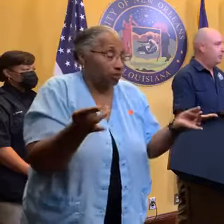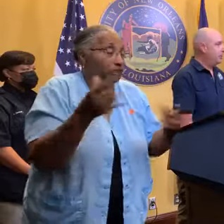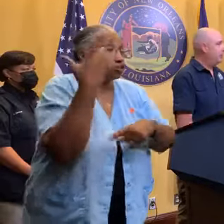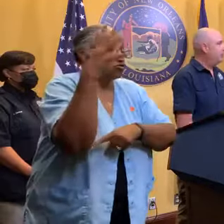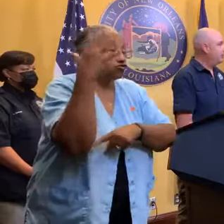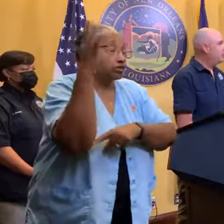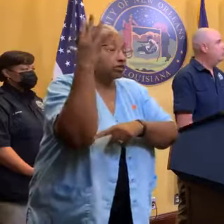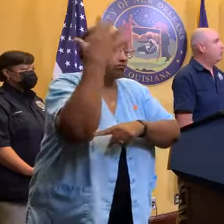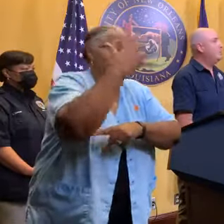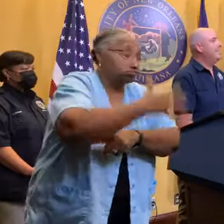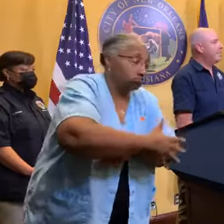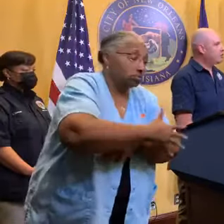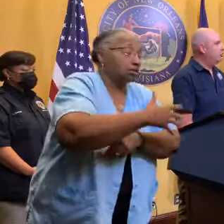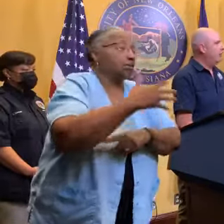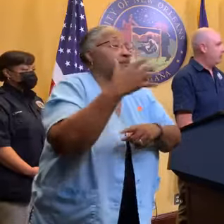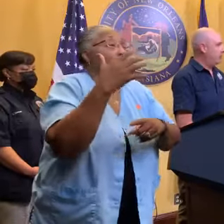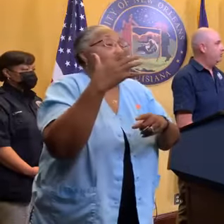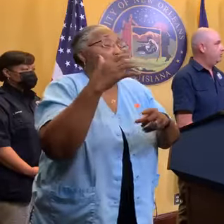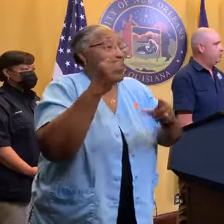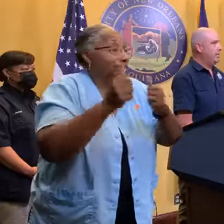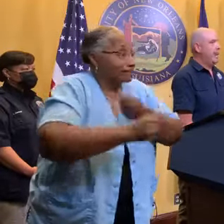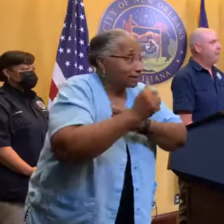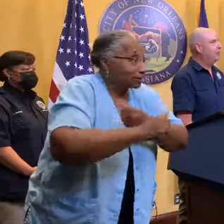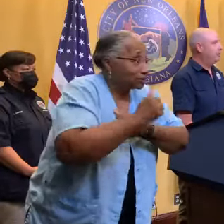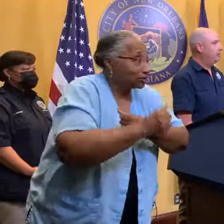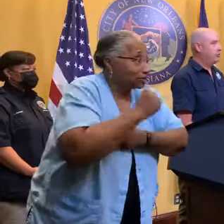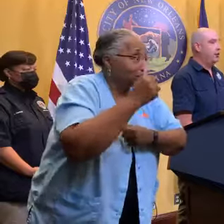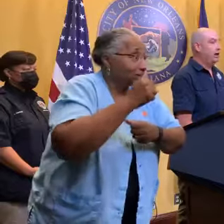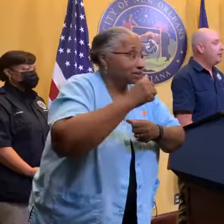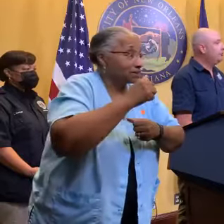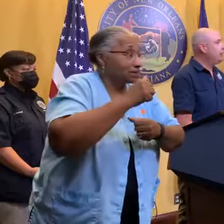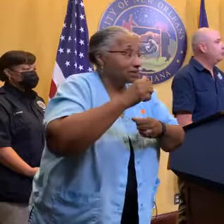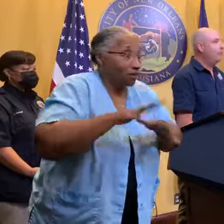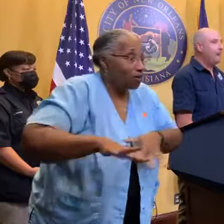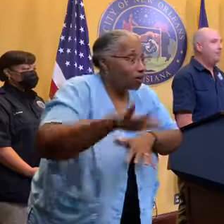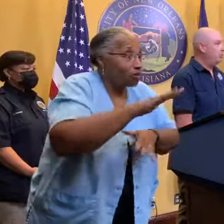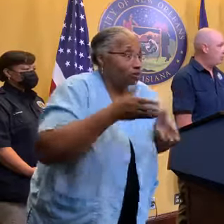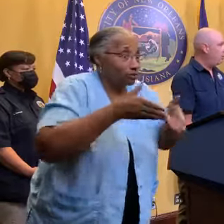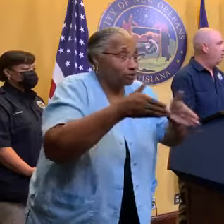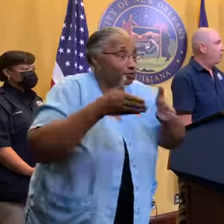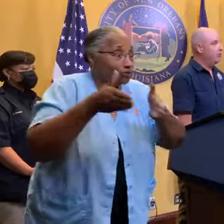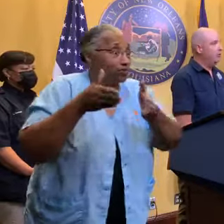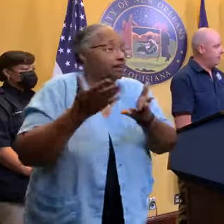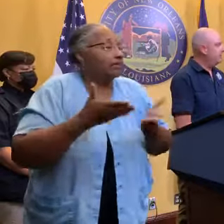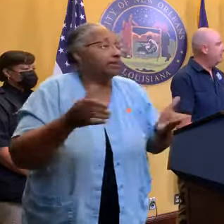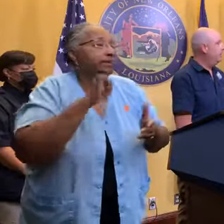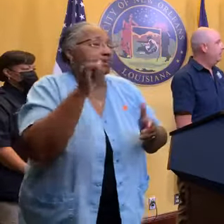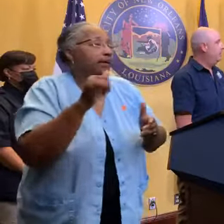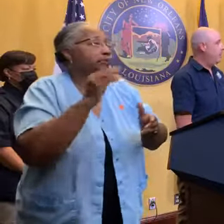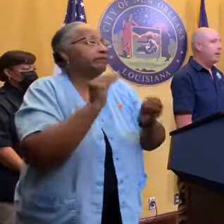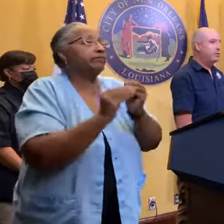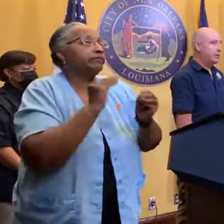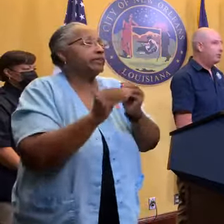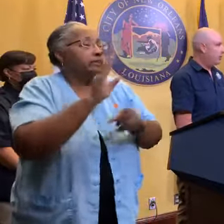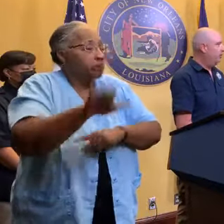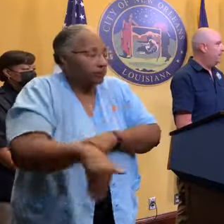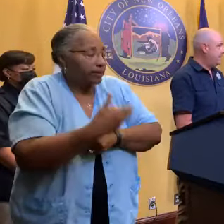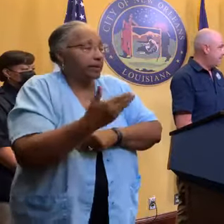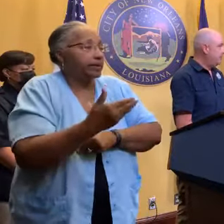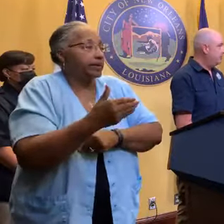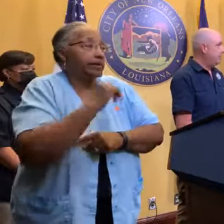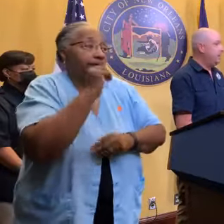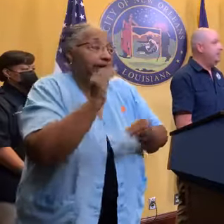going to be down limbs. There's going to be dangers out there in the street after this is over. And these things will not be resolved overnight, and they're not going to be resolved